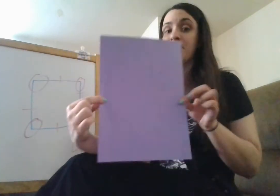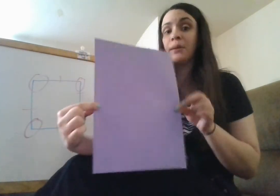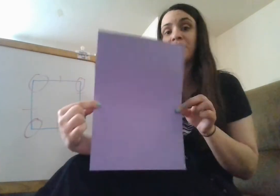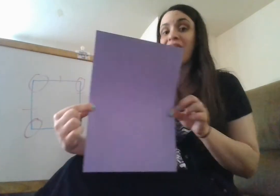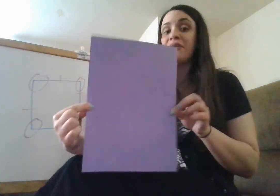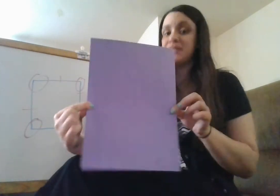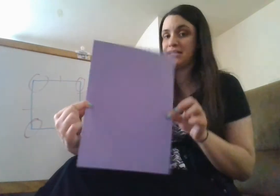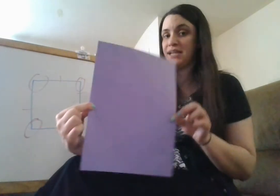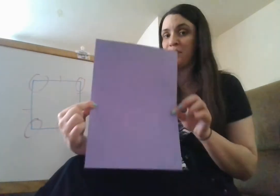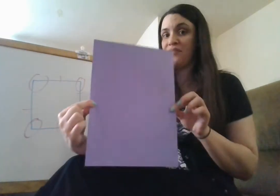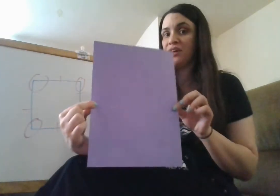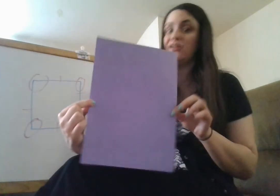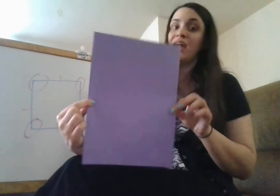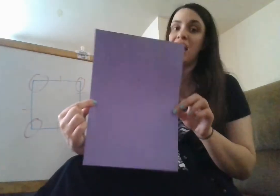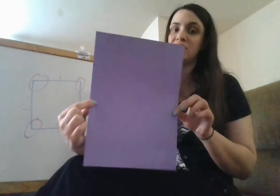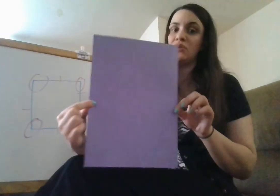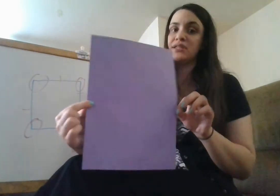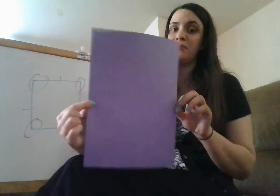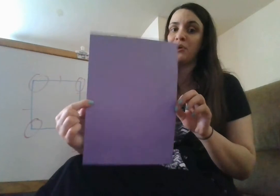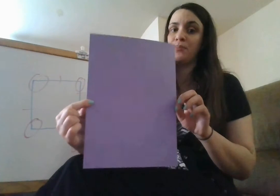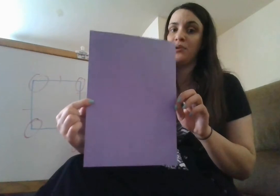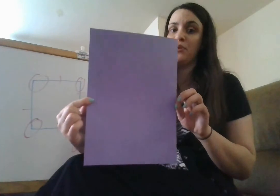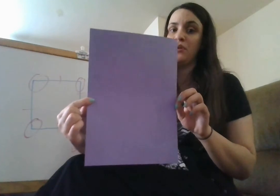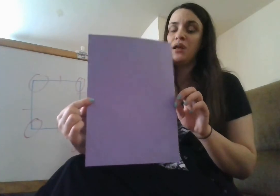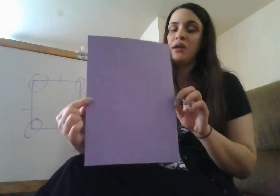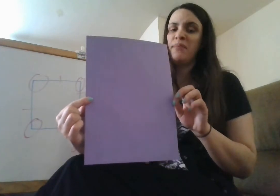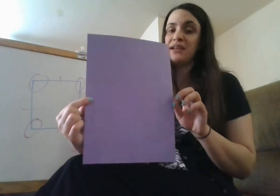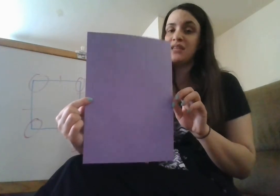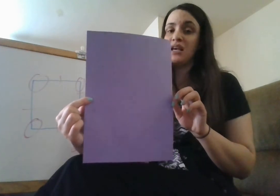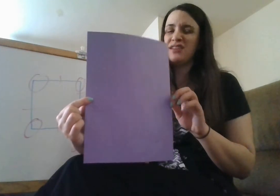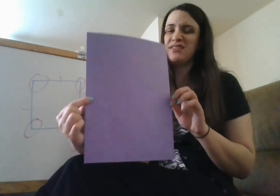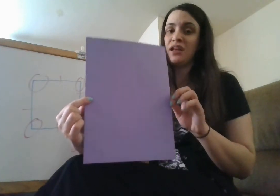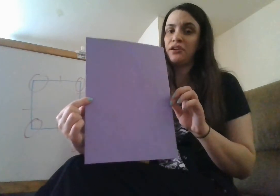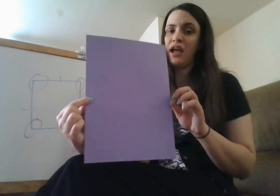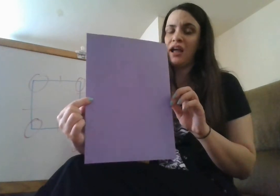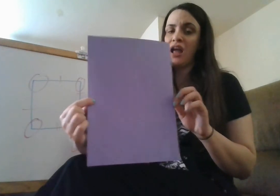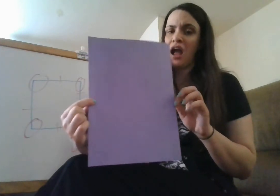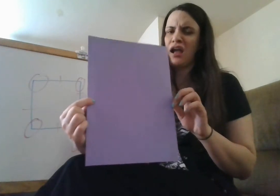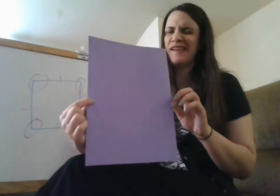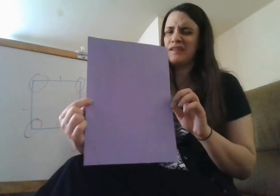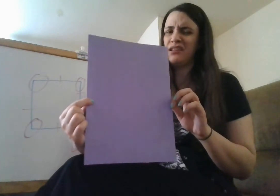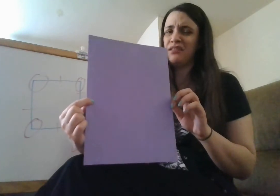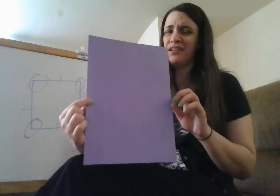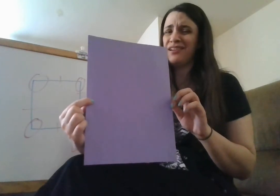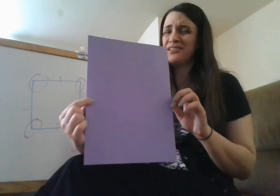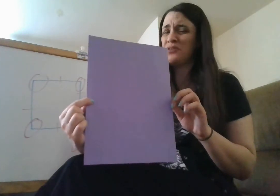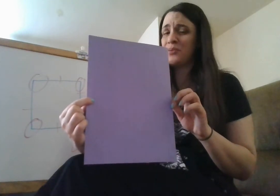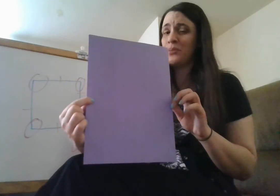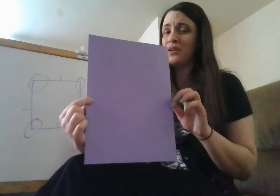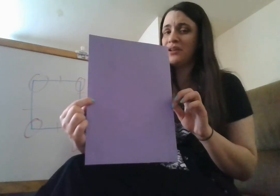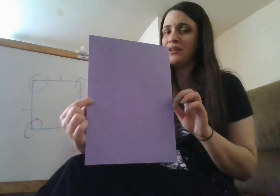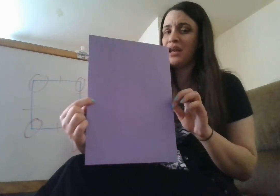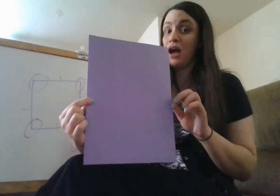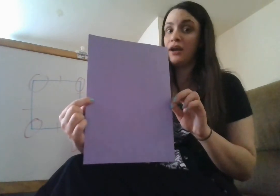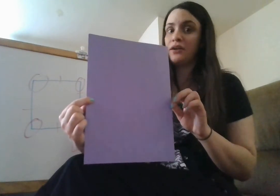purple flowers this time of year. Like I saw some purple pansies the other day, and I think I saw a purple lily. I don't